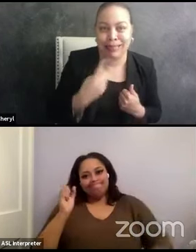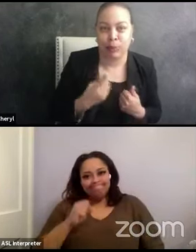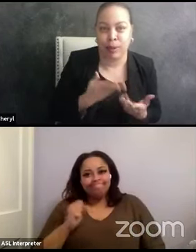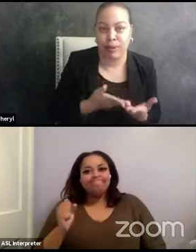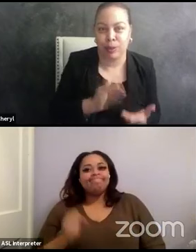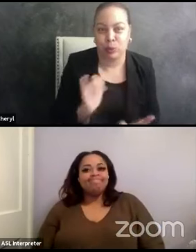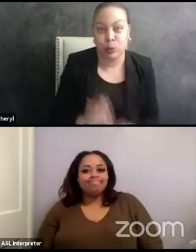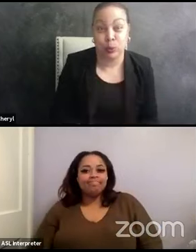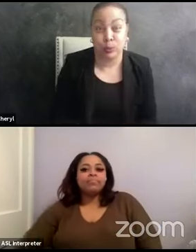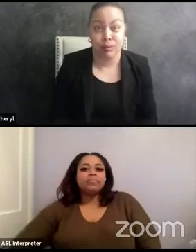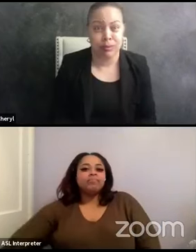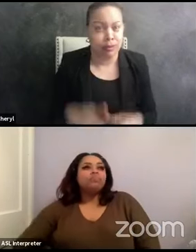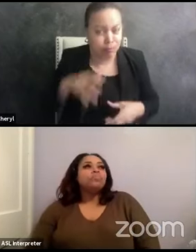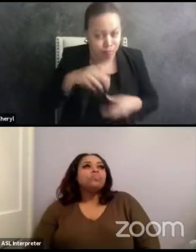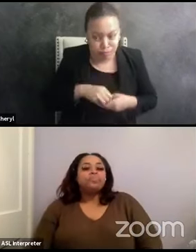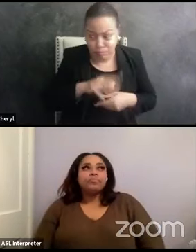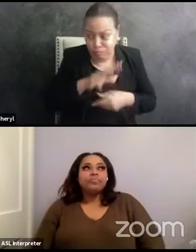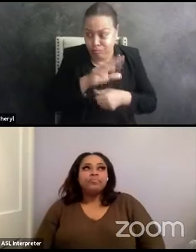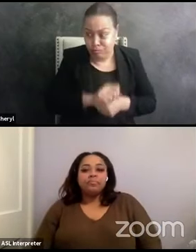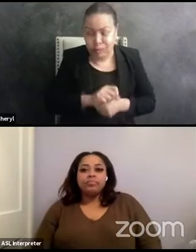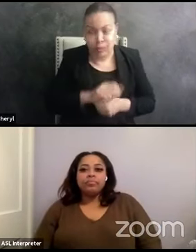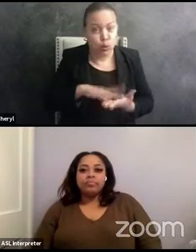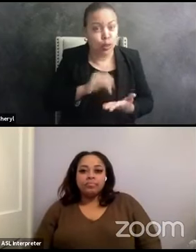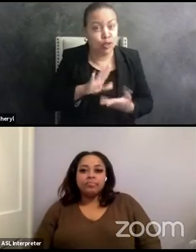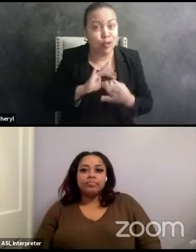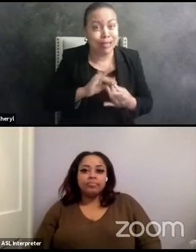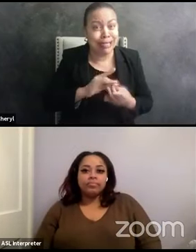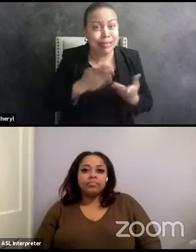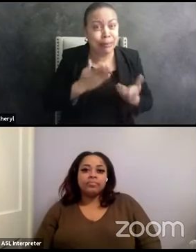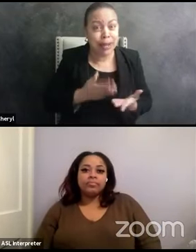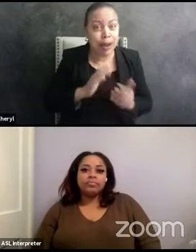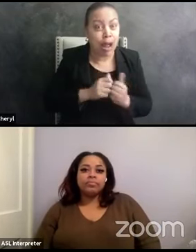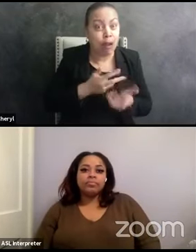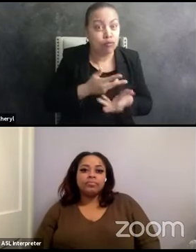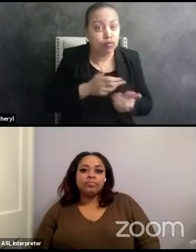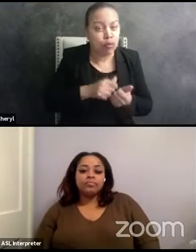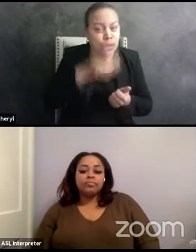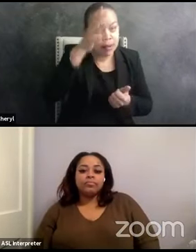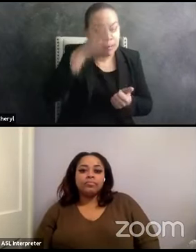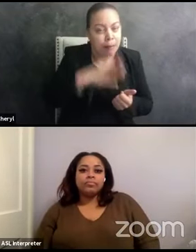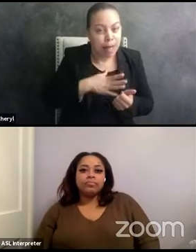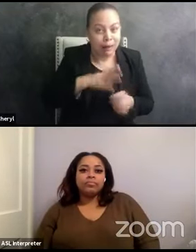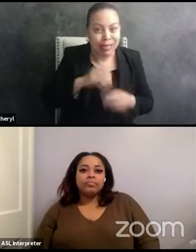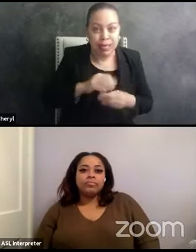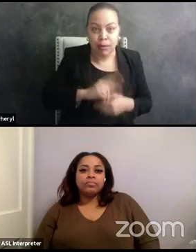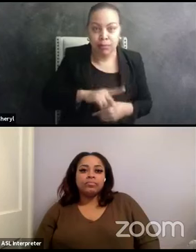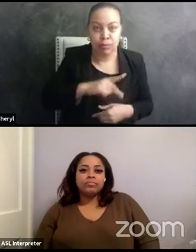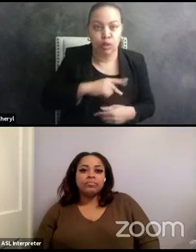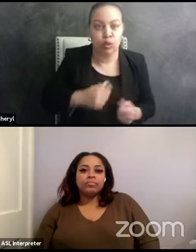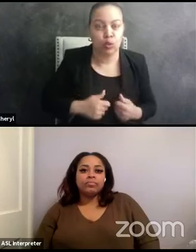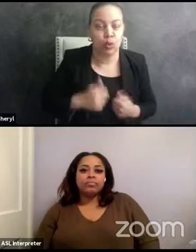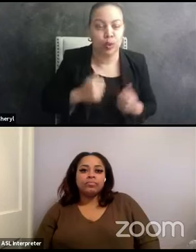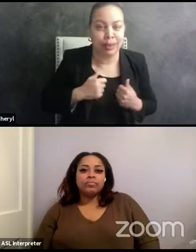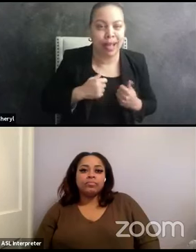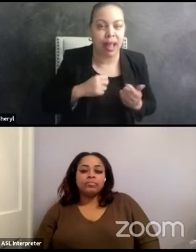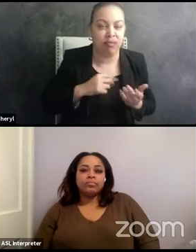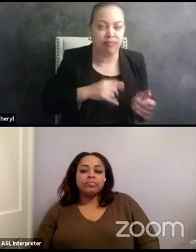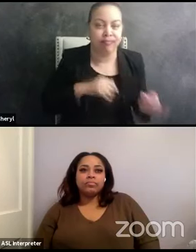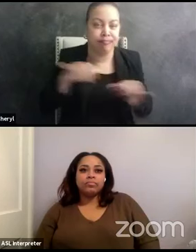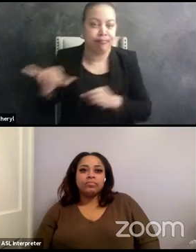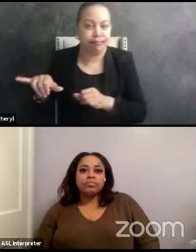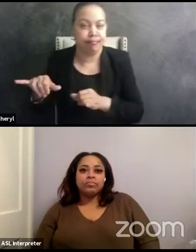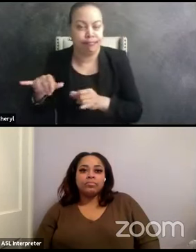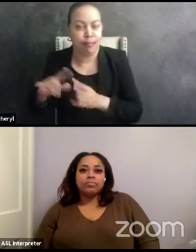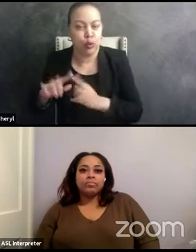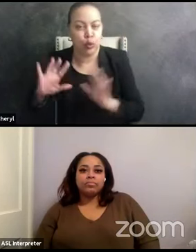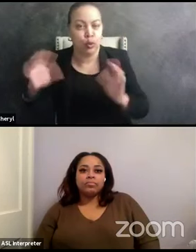ways in which that we have taught to be in relationships with men and to allow predatory behavior is a